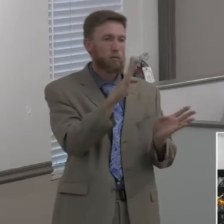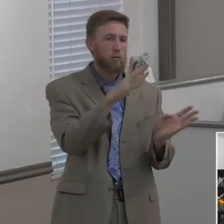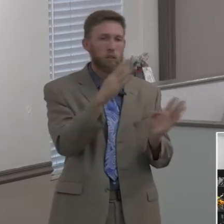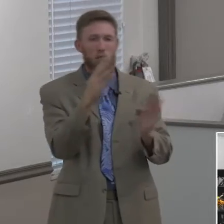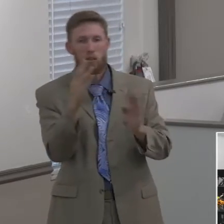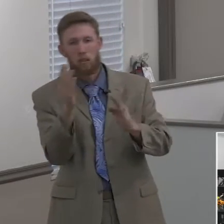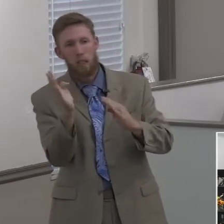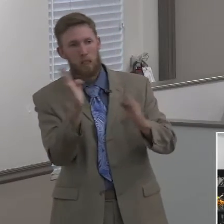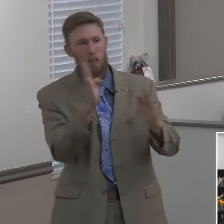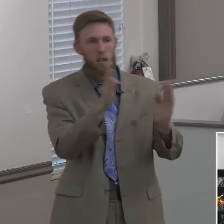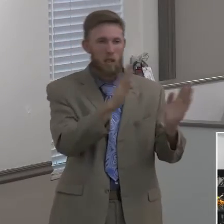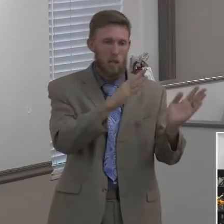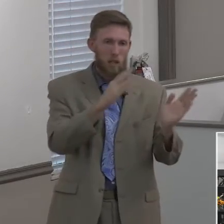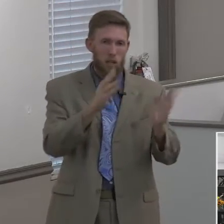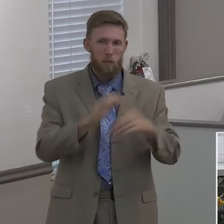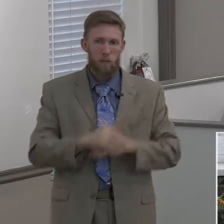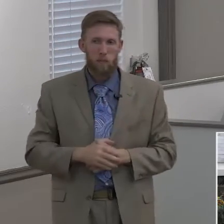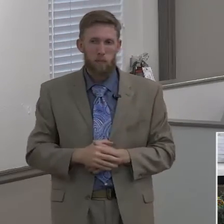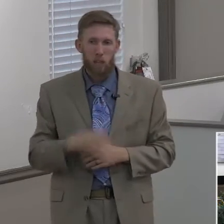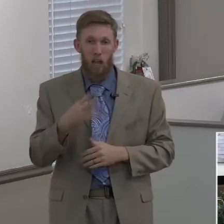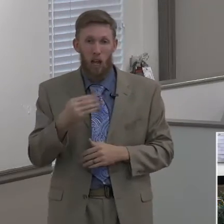And then in the fall they cut it down.